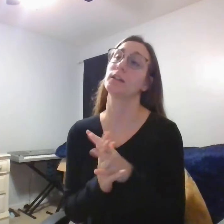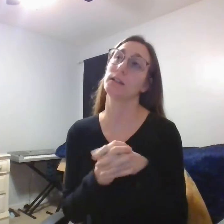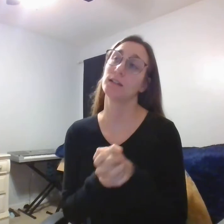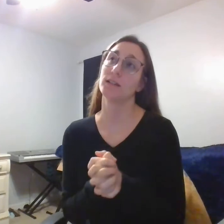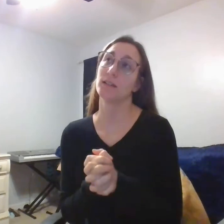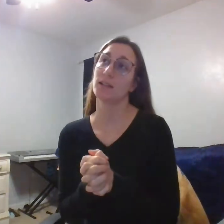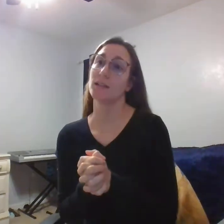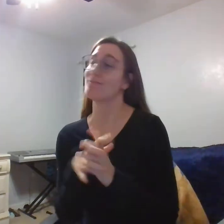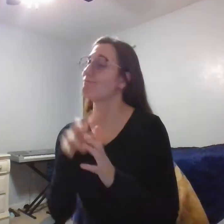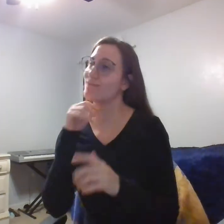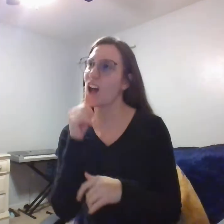not so well.